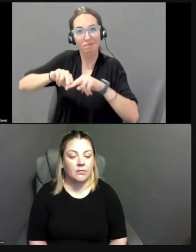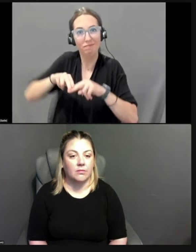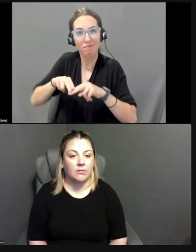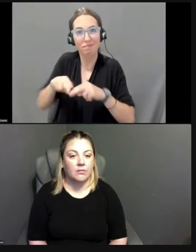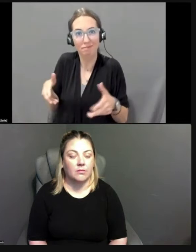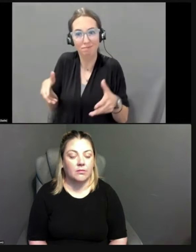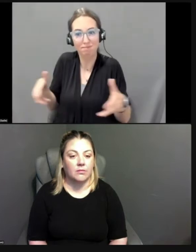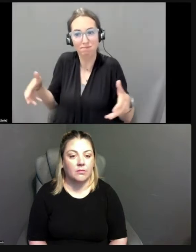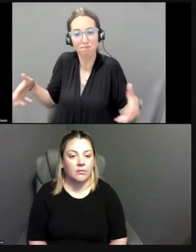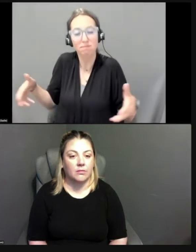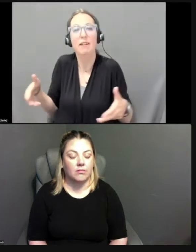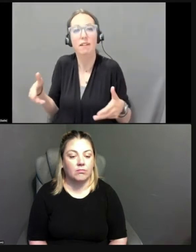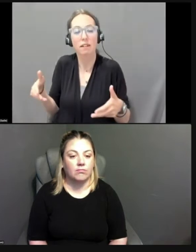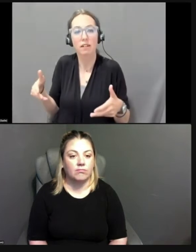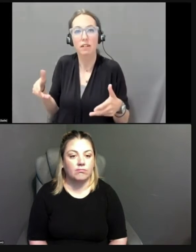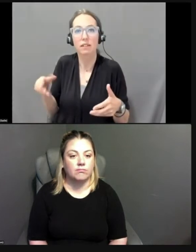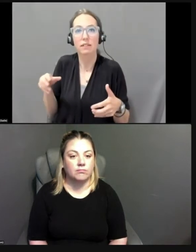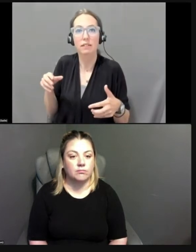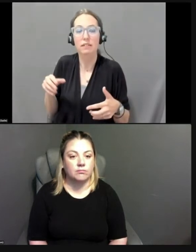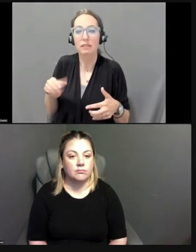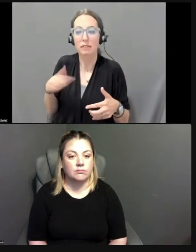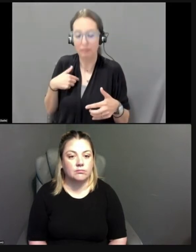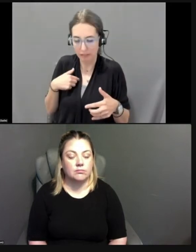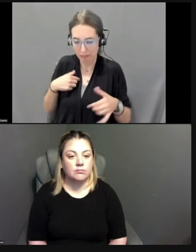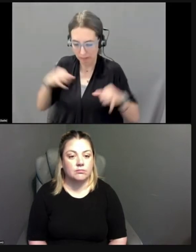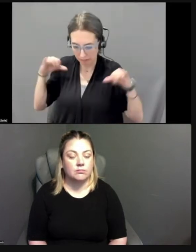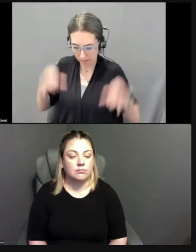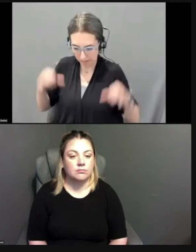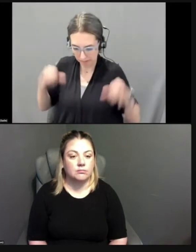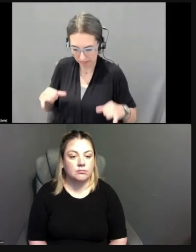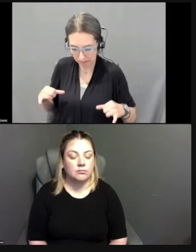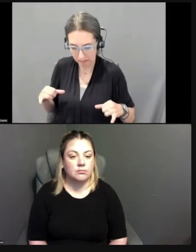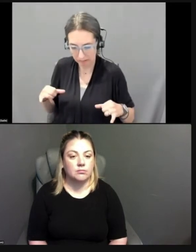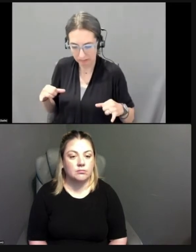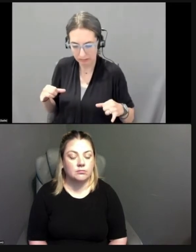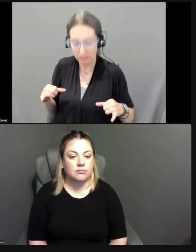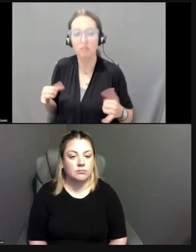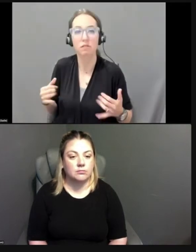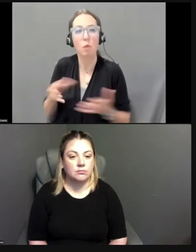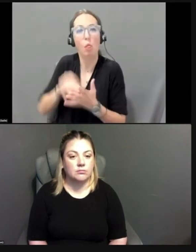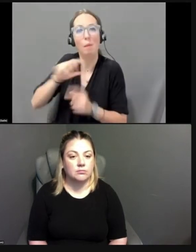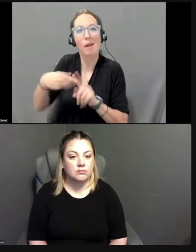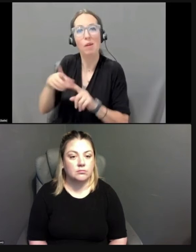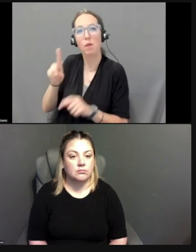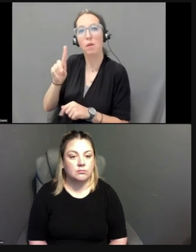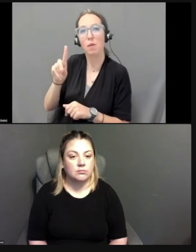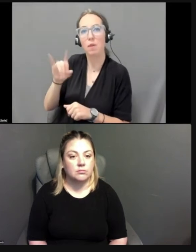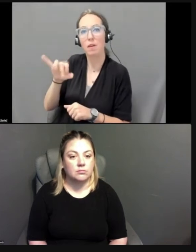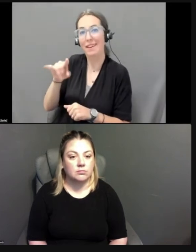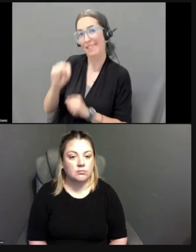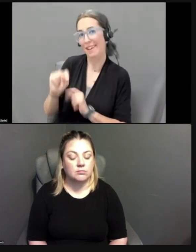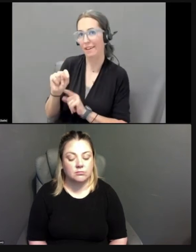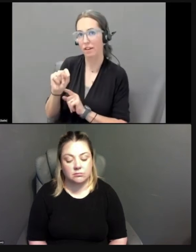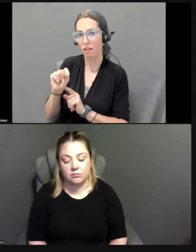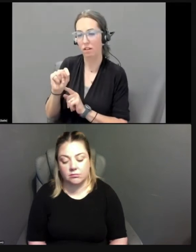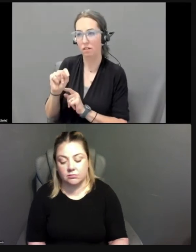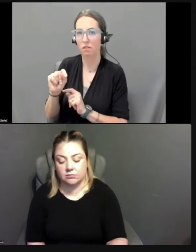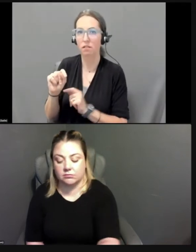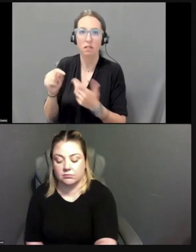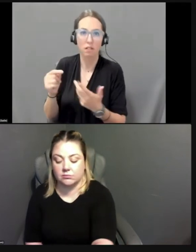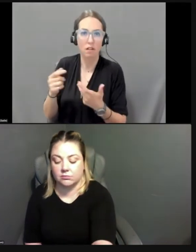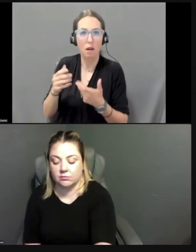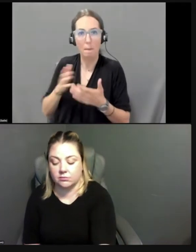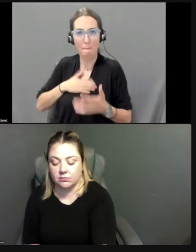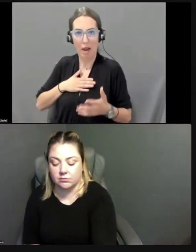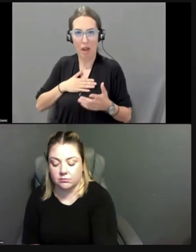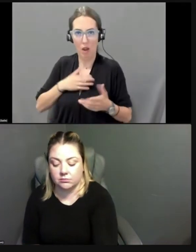of dieting and manipulating your body weight through eating and exercise.